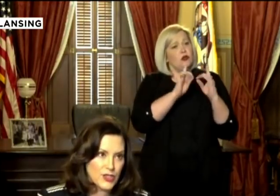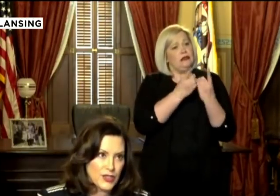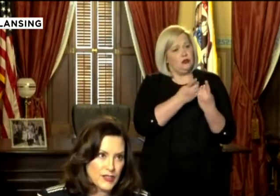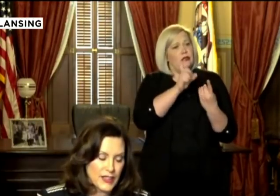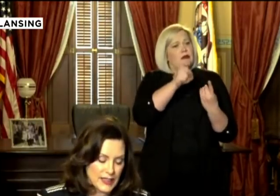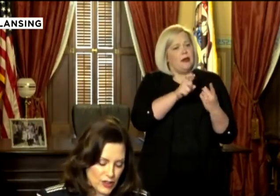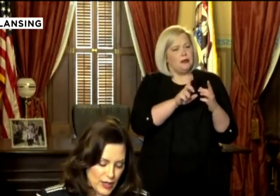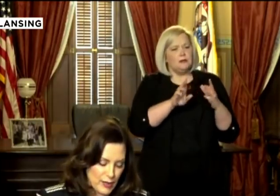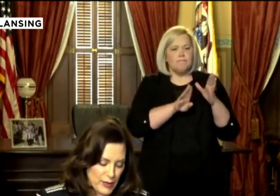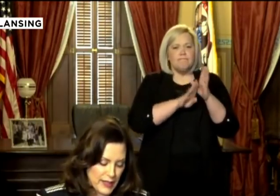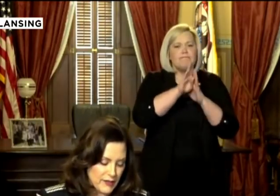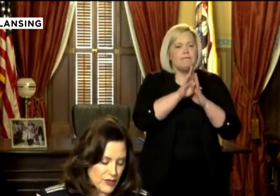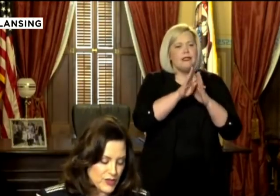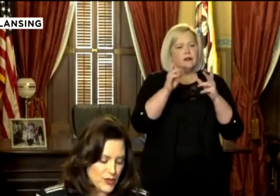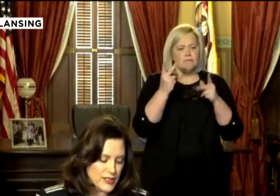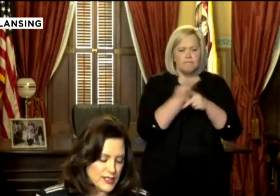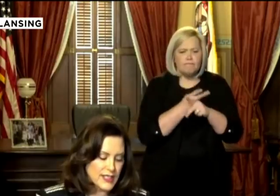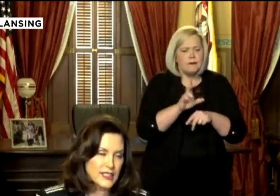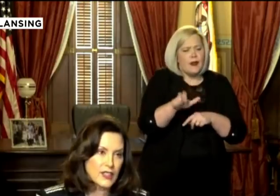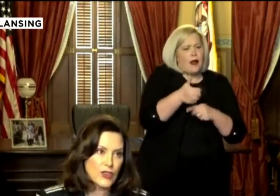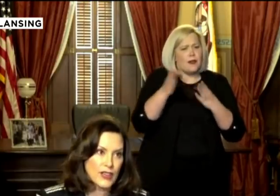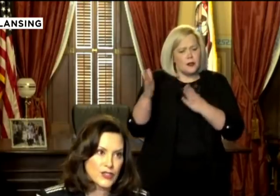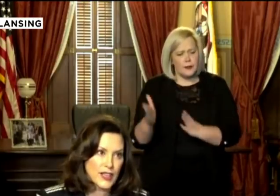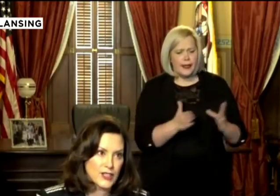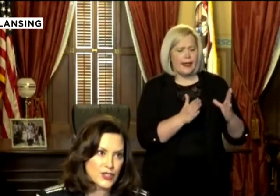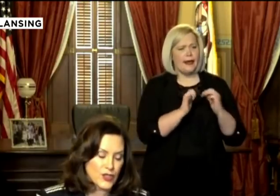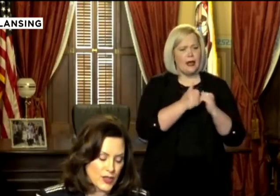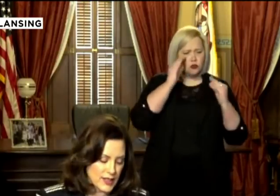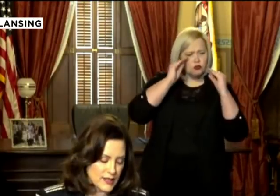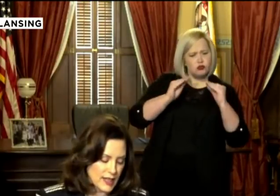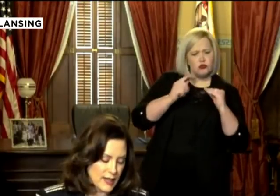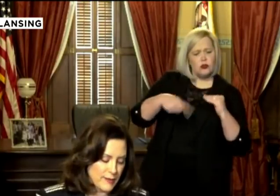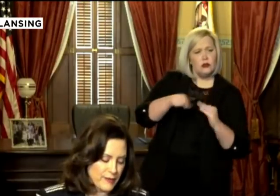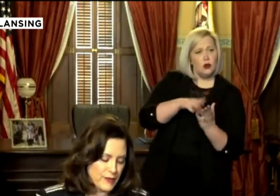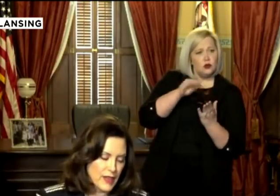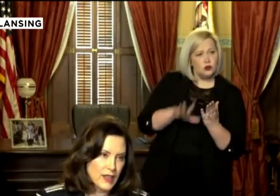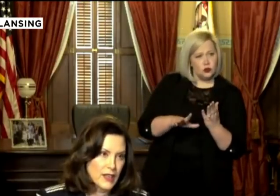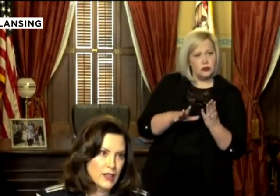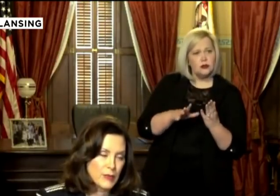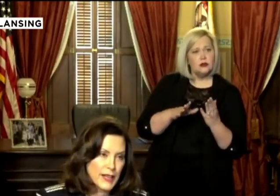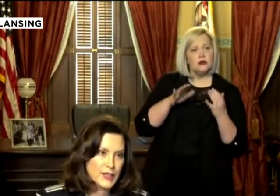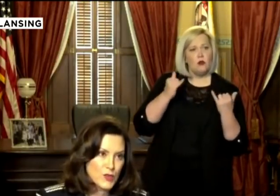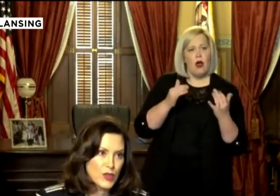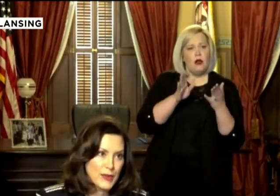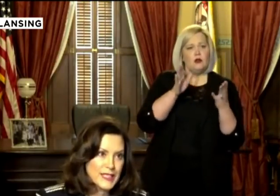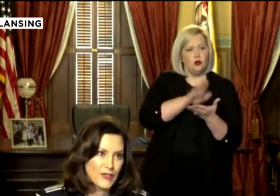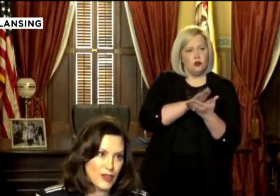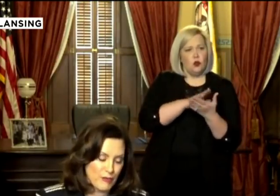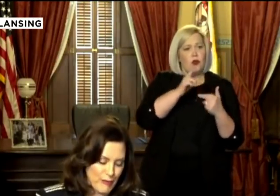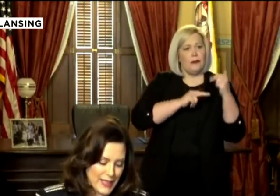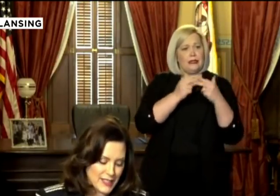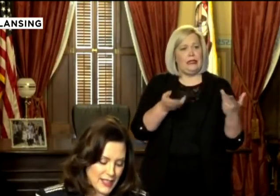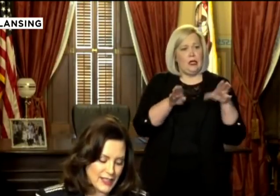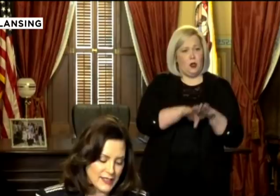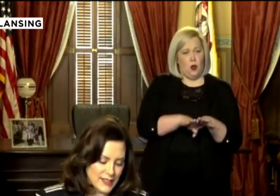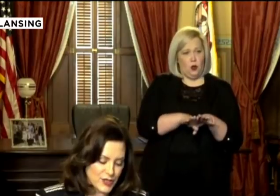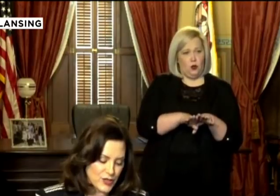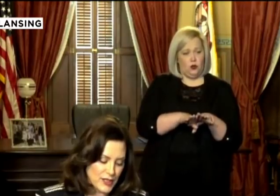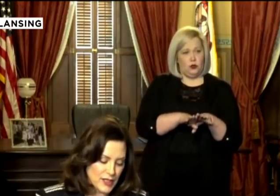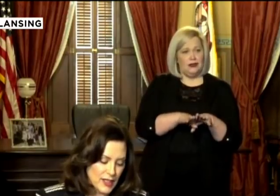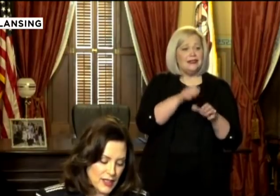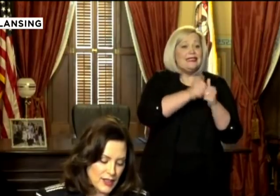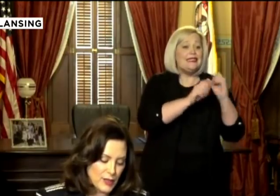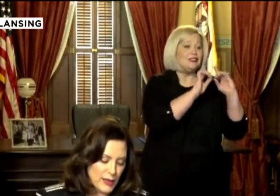develop an alternative learning plan for students to continue their education during this time. Plans will be different based